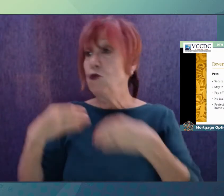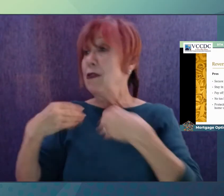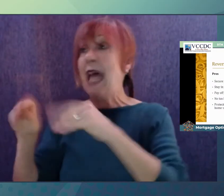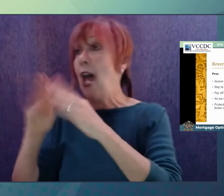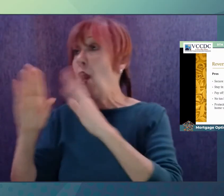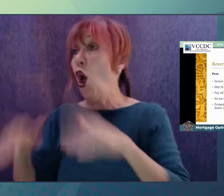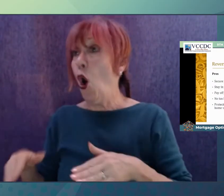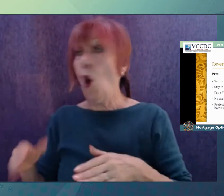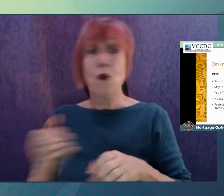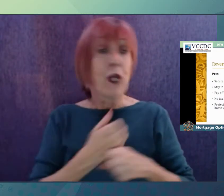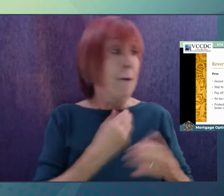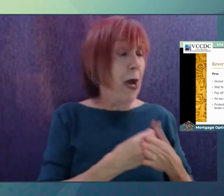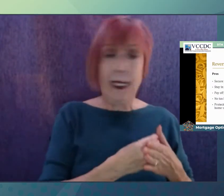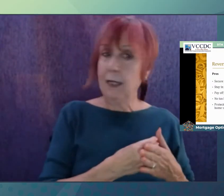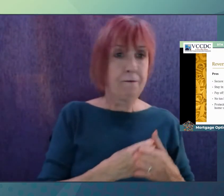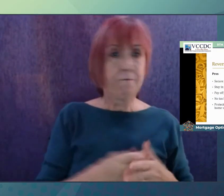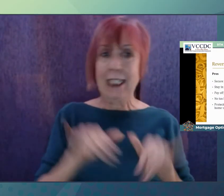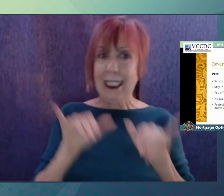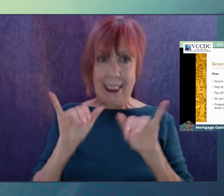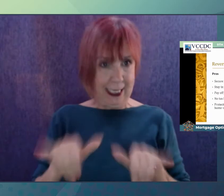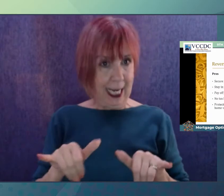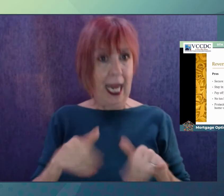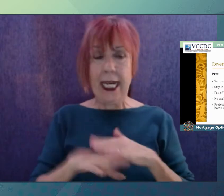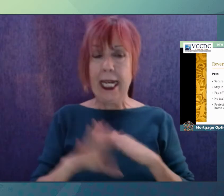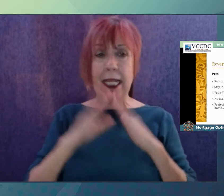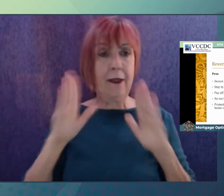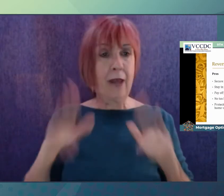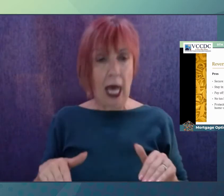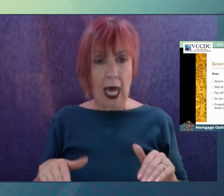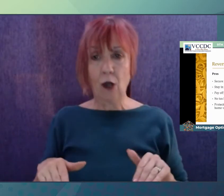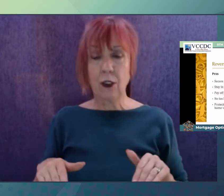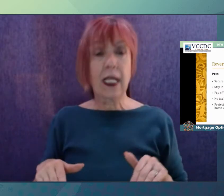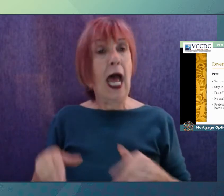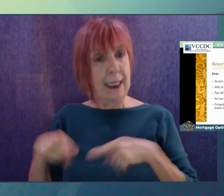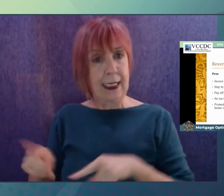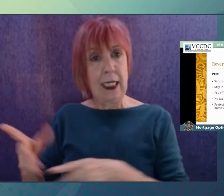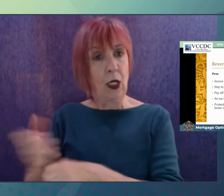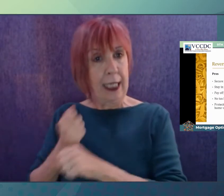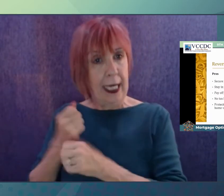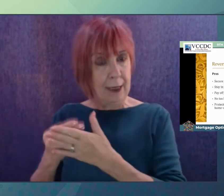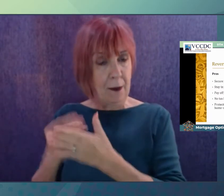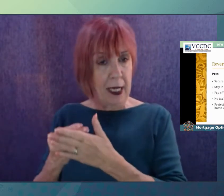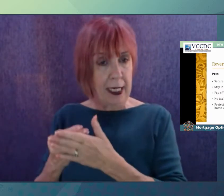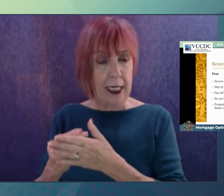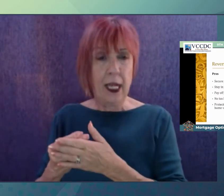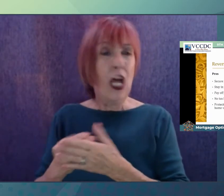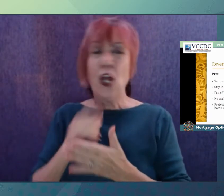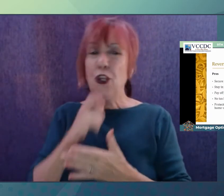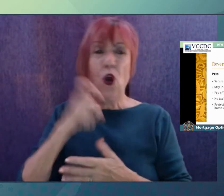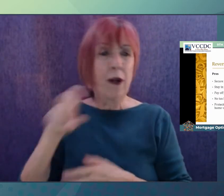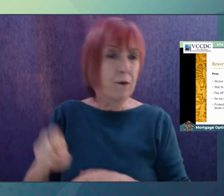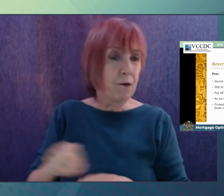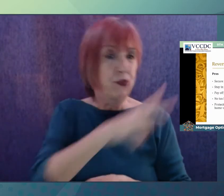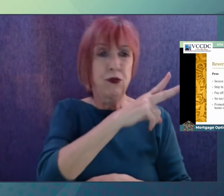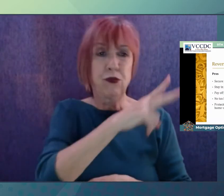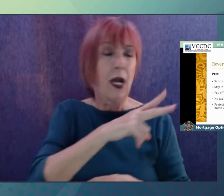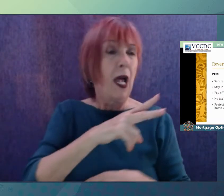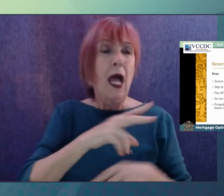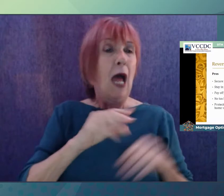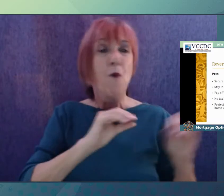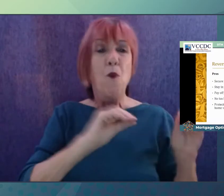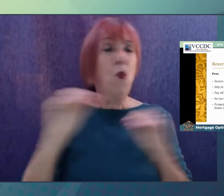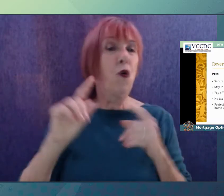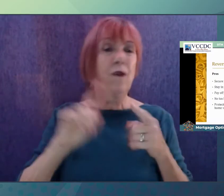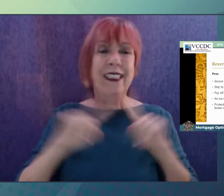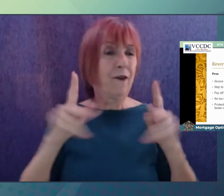property and still get cash out of it. This means you don't have to worry about potentially downsizing or getting priced out of your neighborhood if you had to